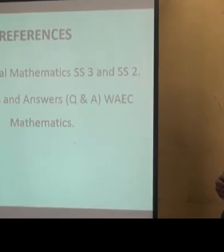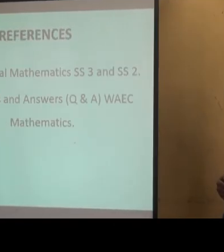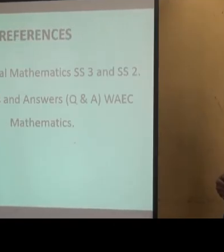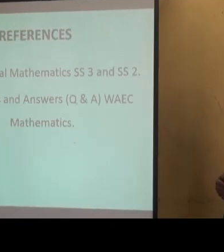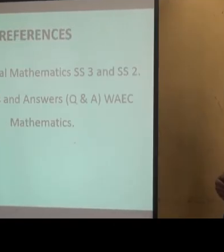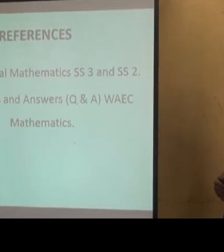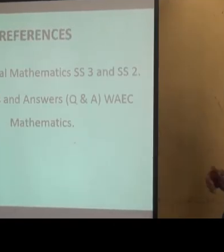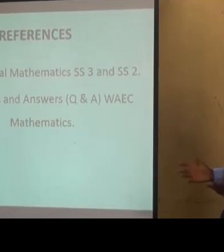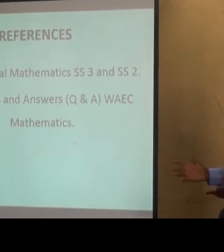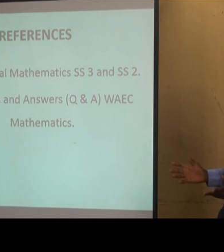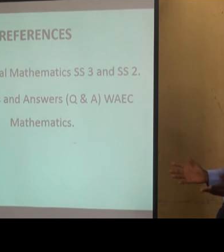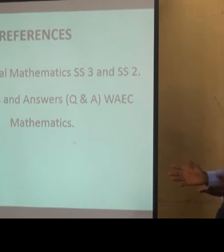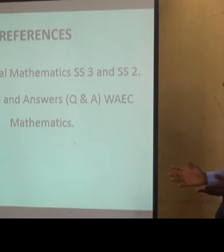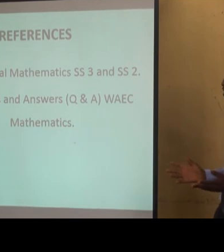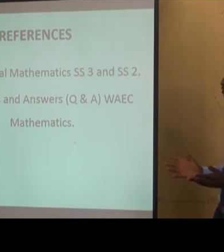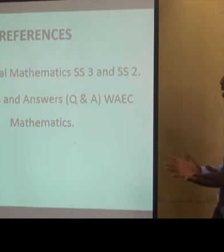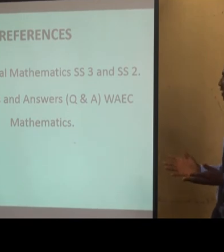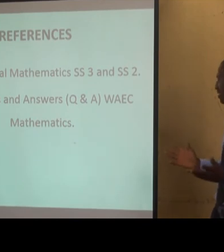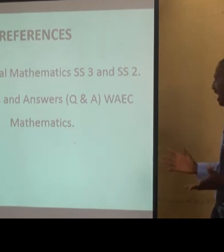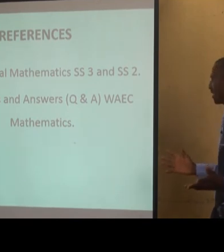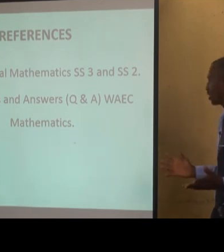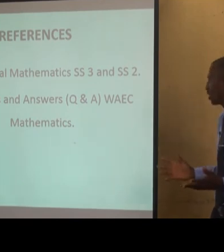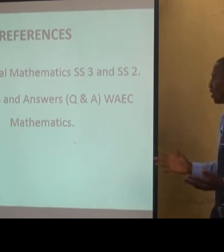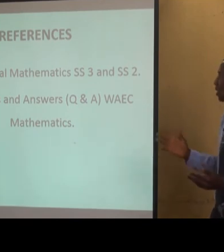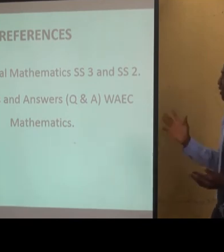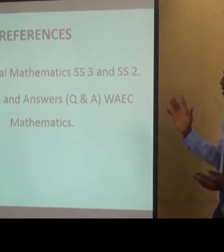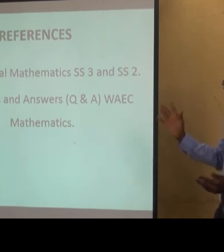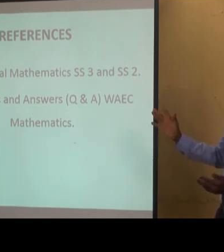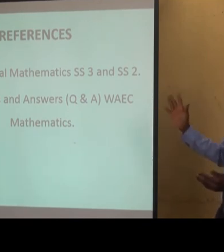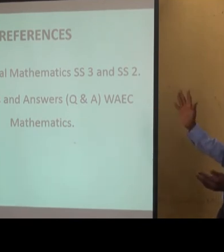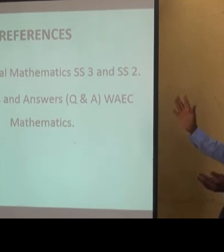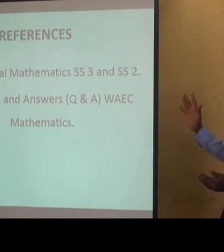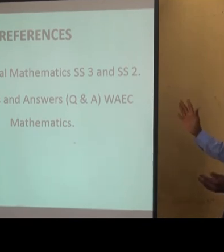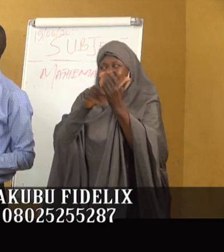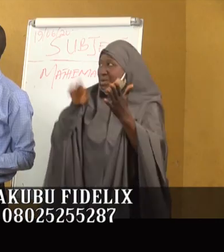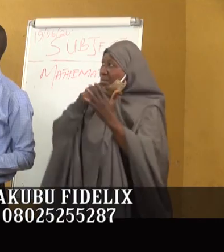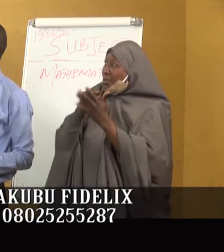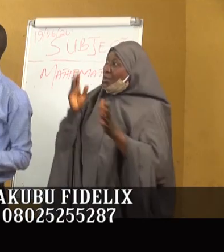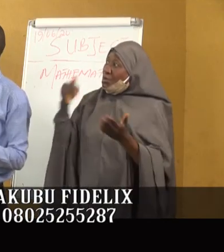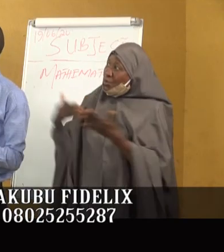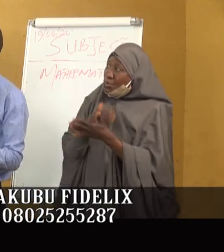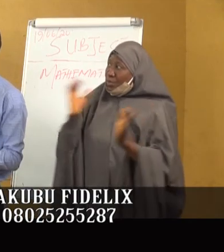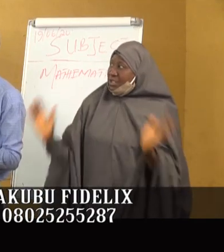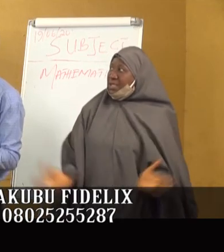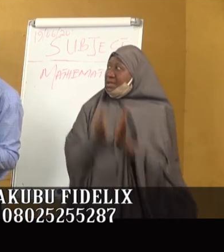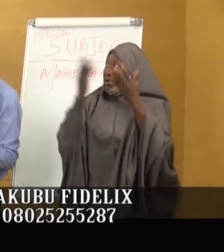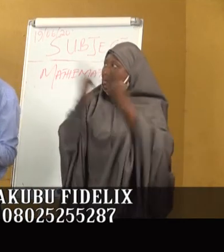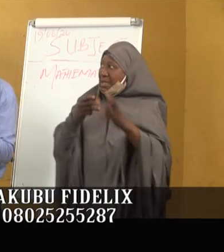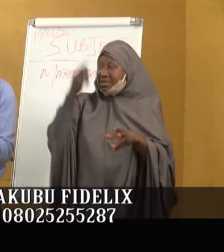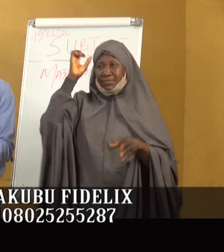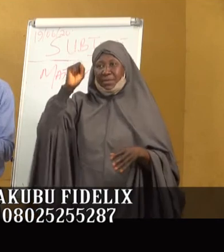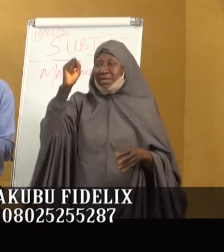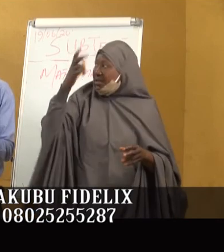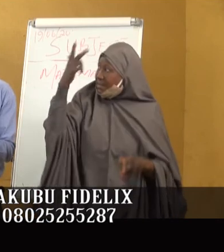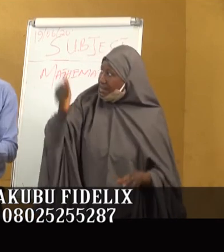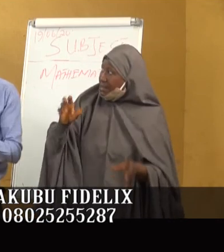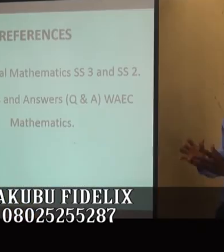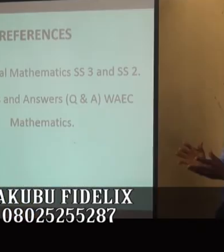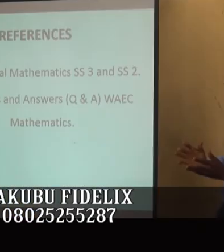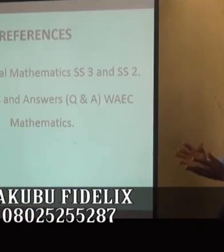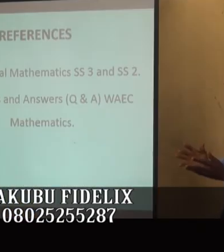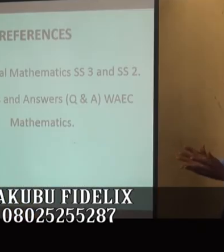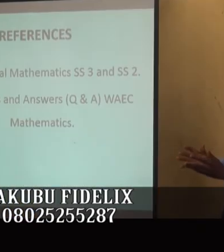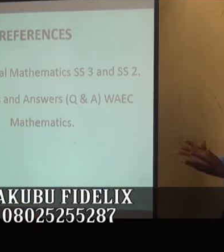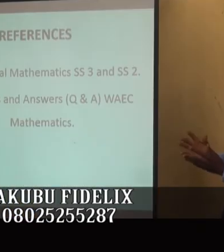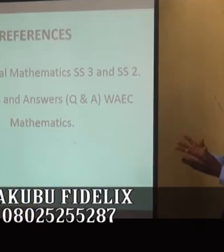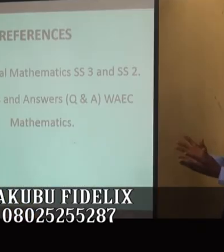0. References of my research: New General Mathematics, SS3 and SS2.